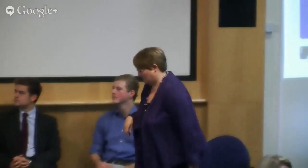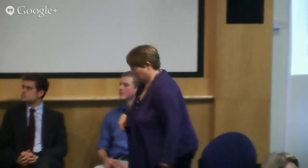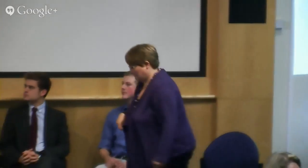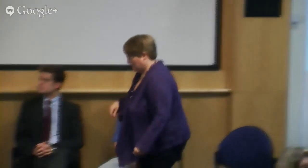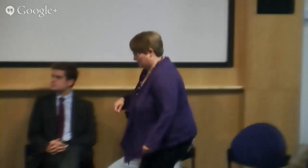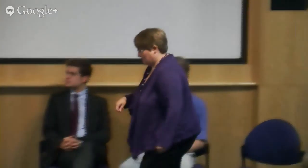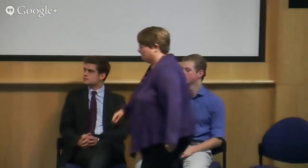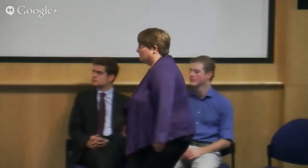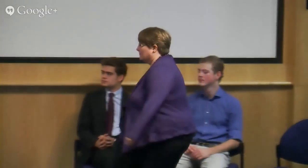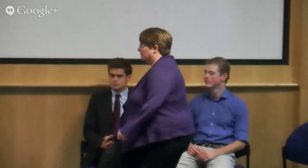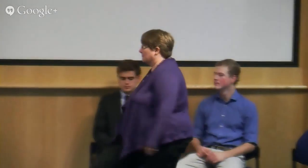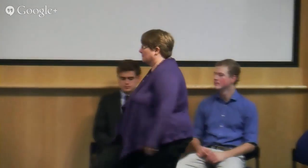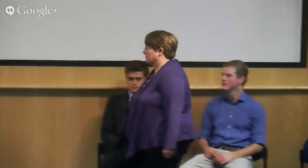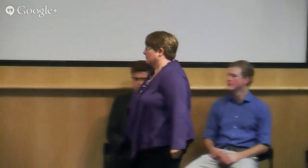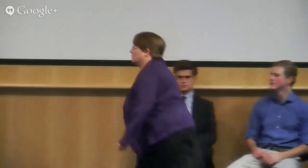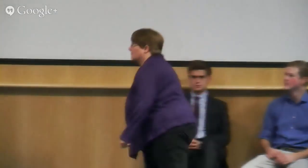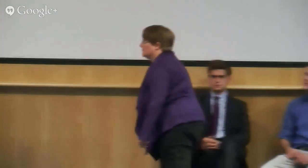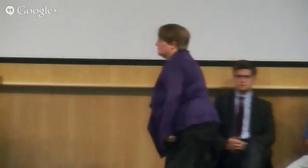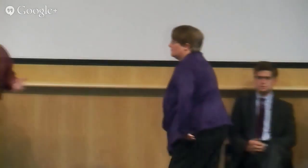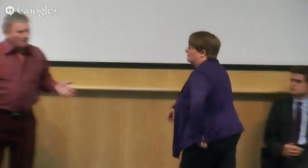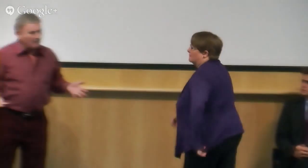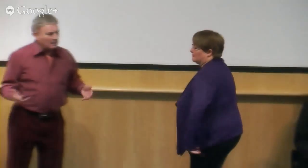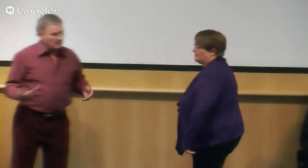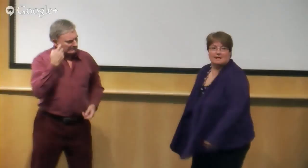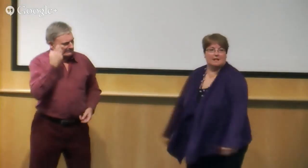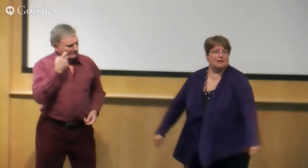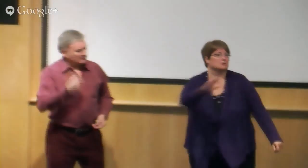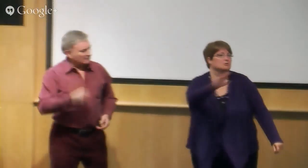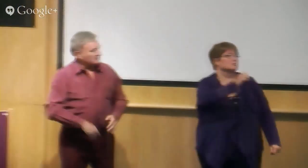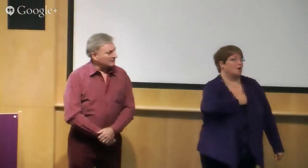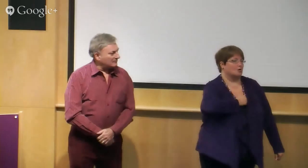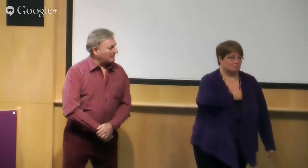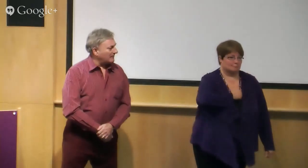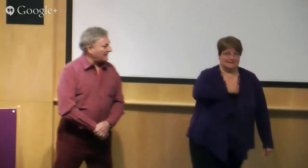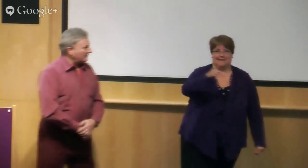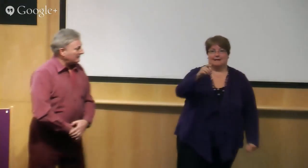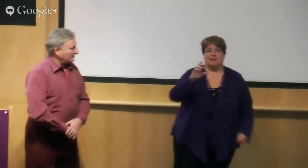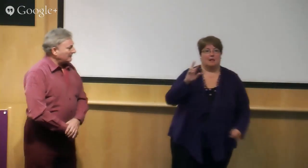Where did they get the project funding from? That's what we wanted to know.